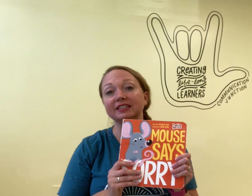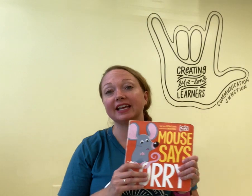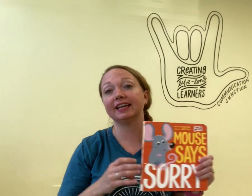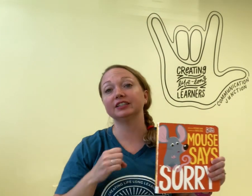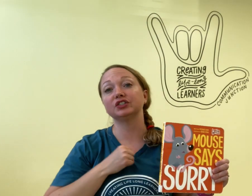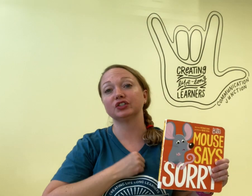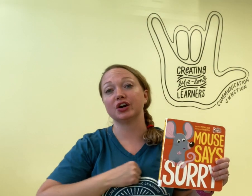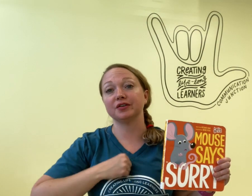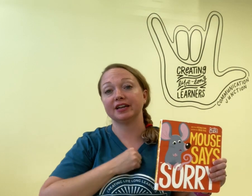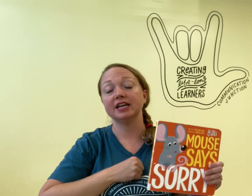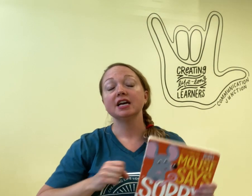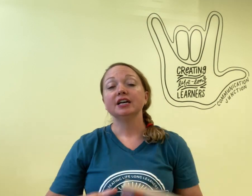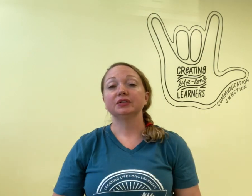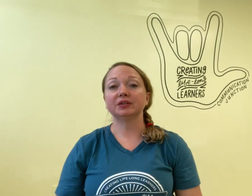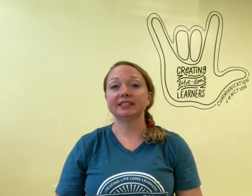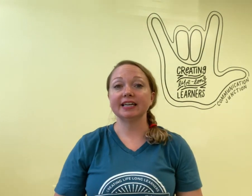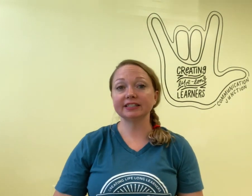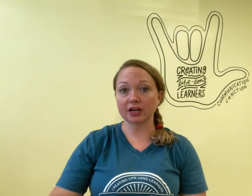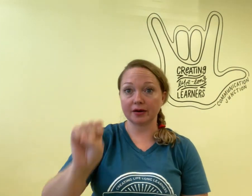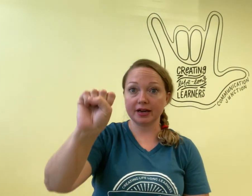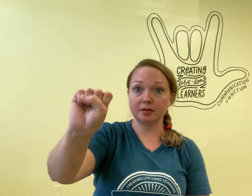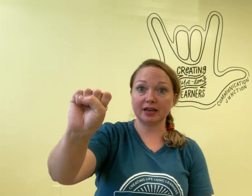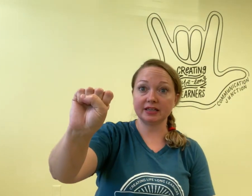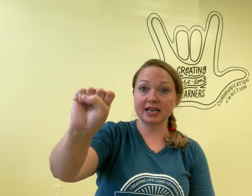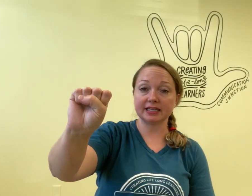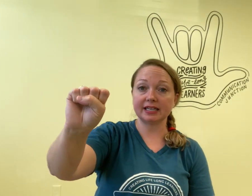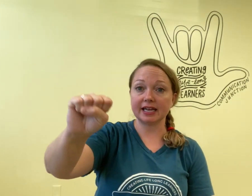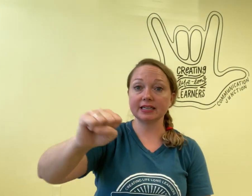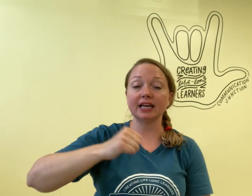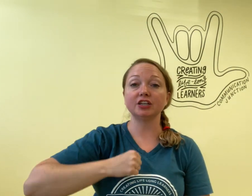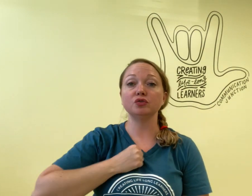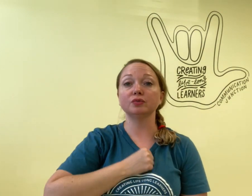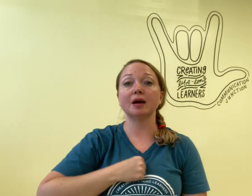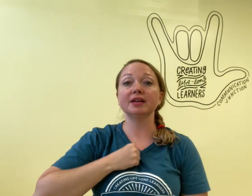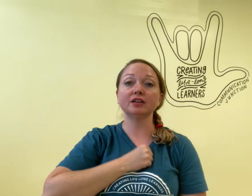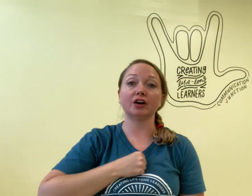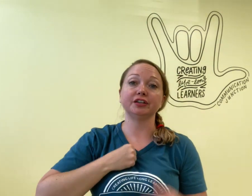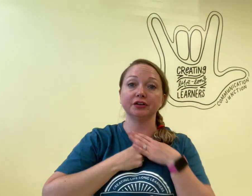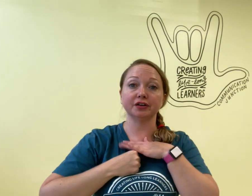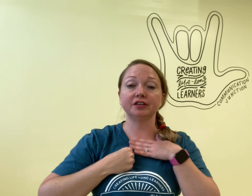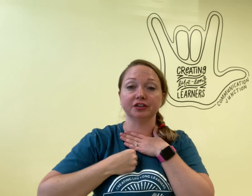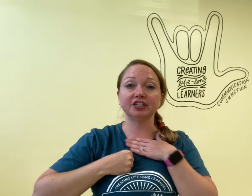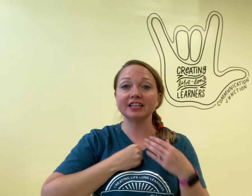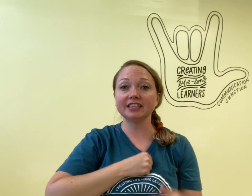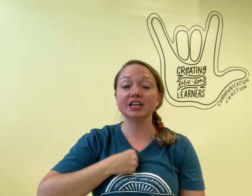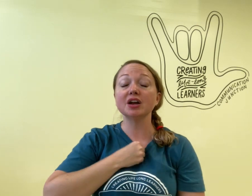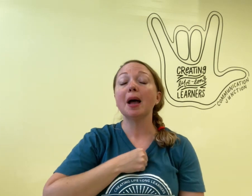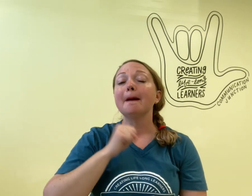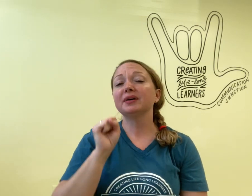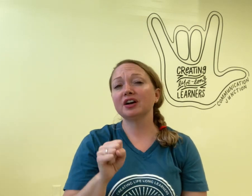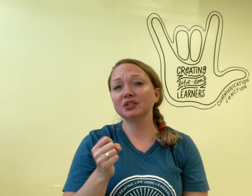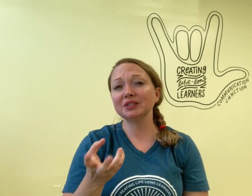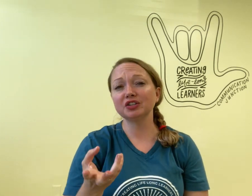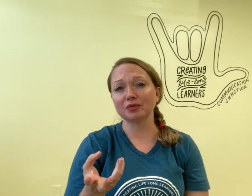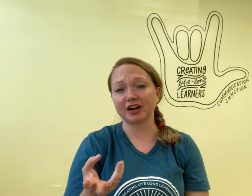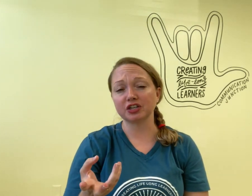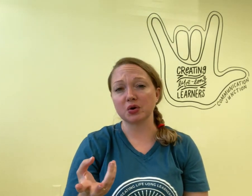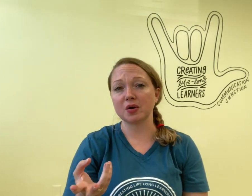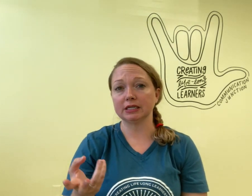saying sorry. So to say sorry, you make the S hand and you rub it on your chest here, but also with a directional one.